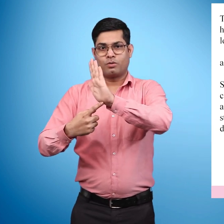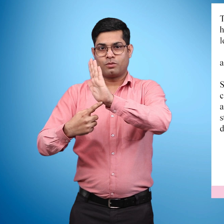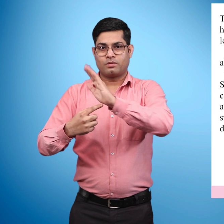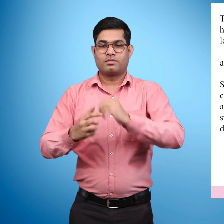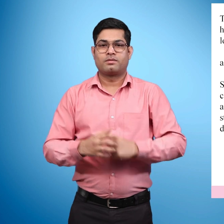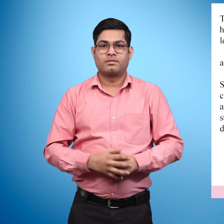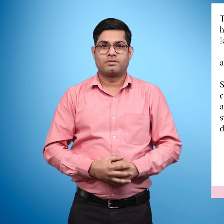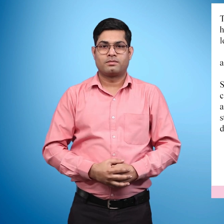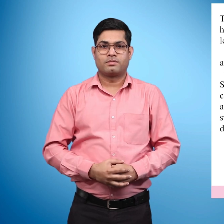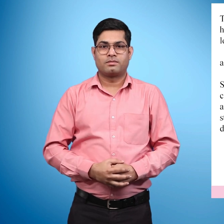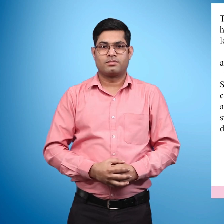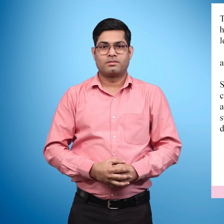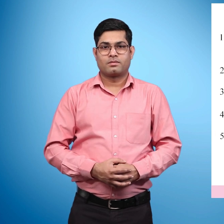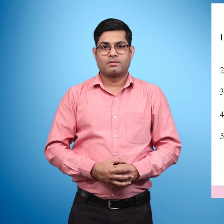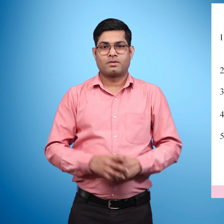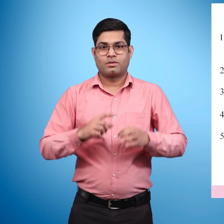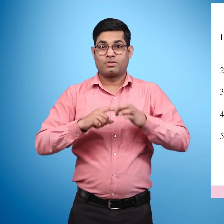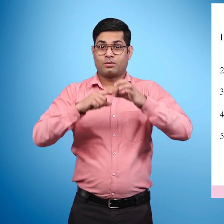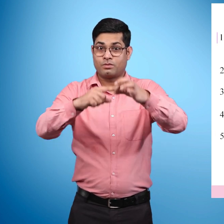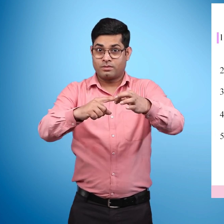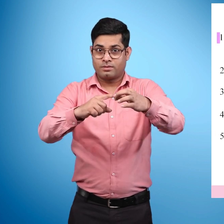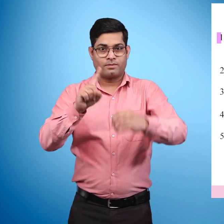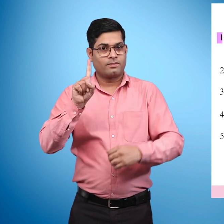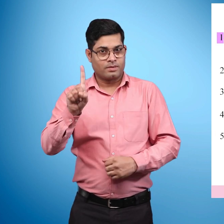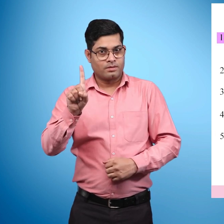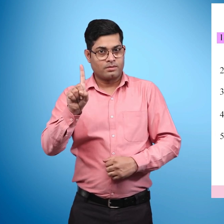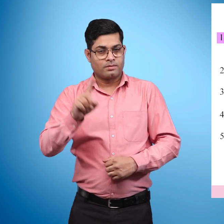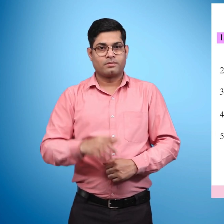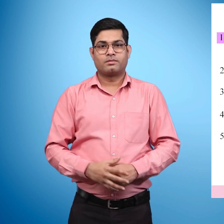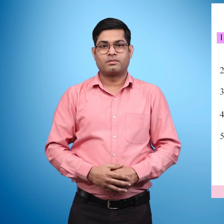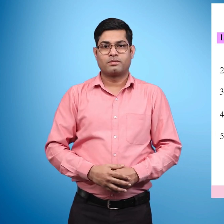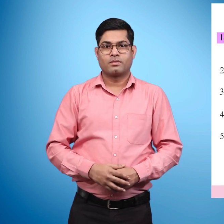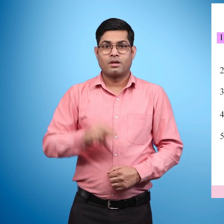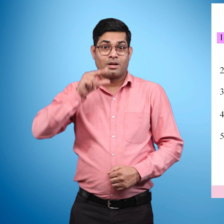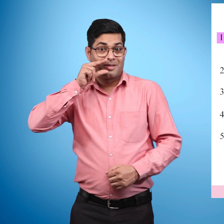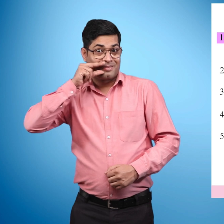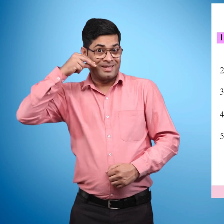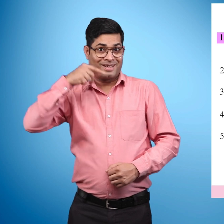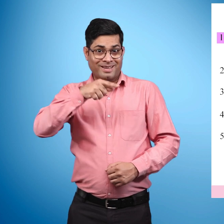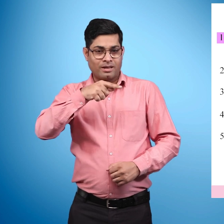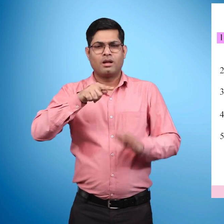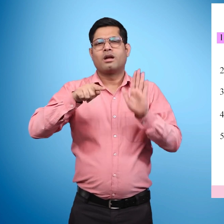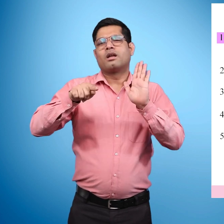demonstration of it." Question number 1. What was Vijay Singh's